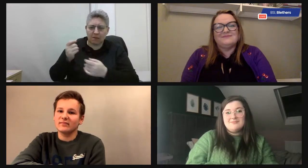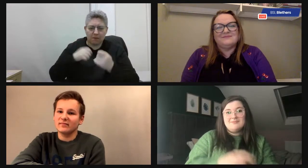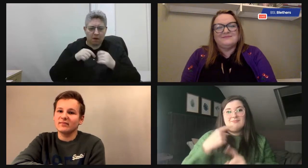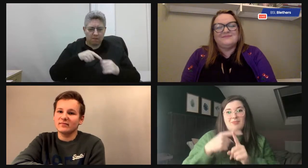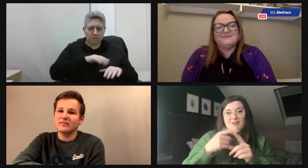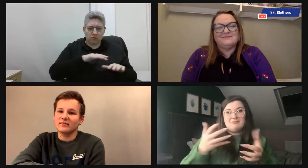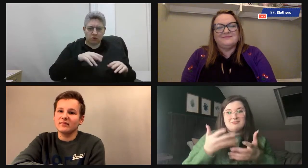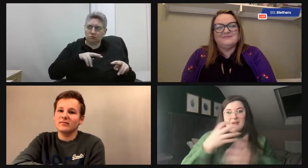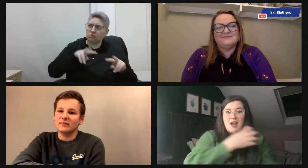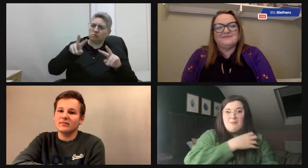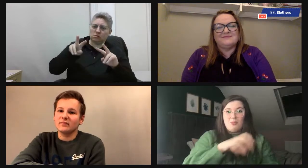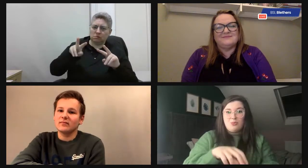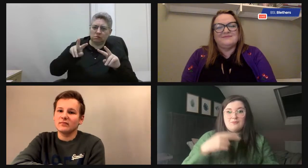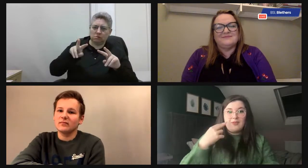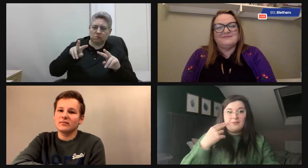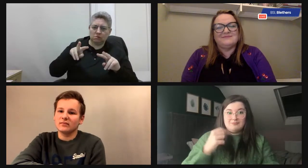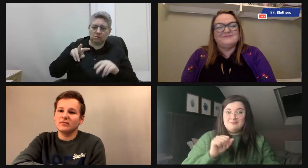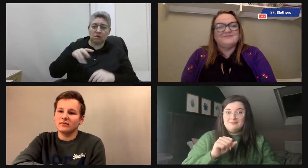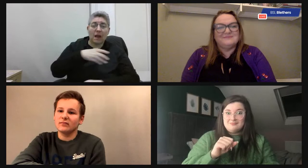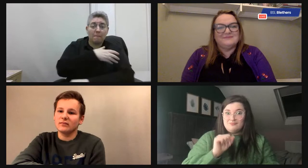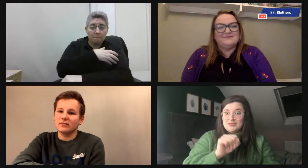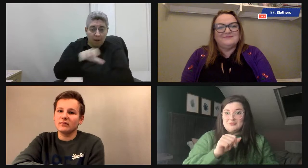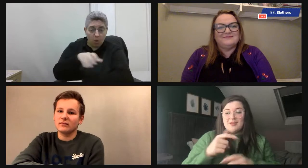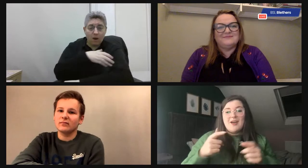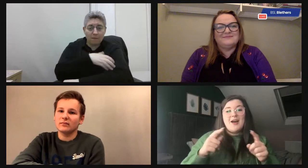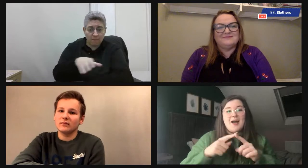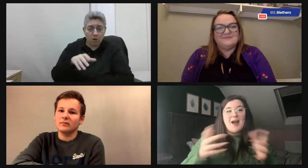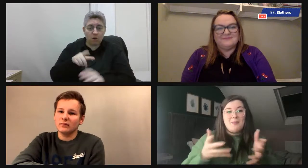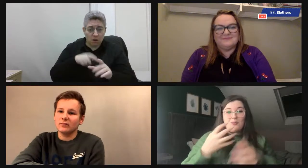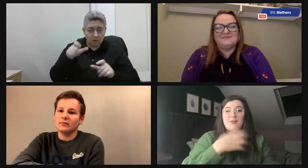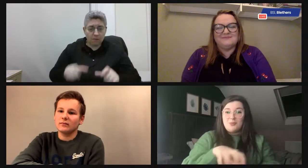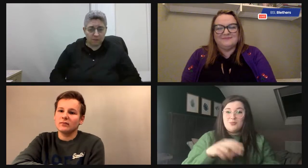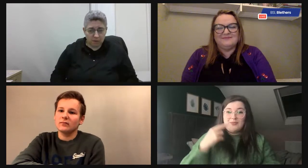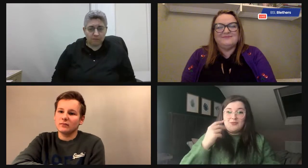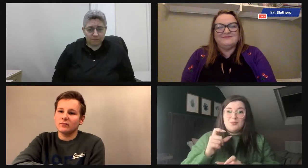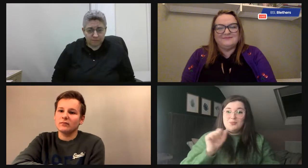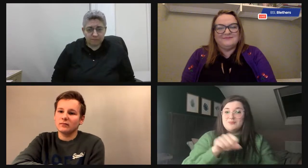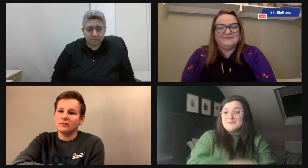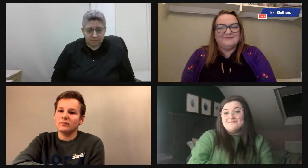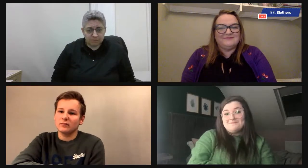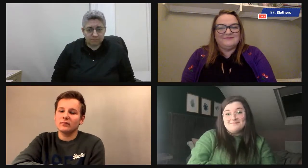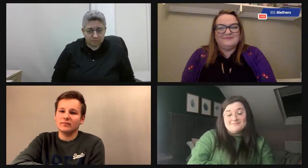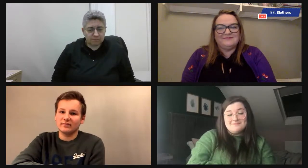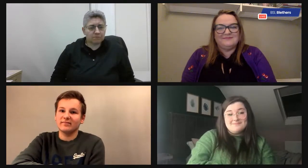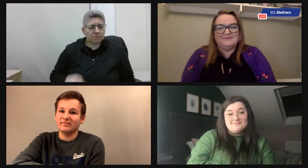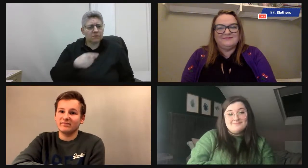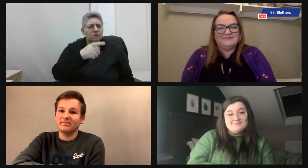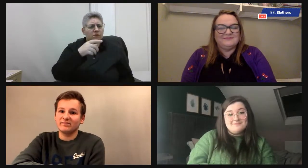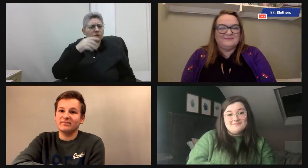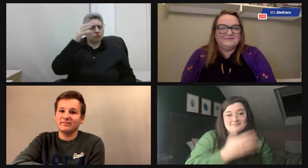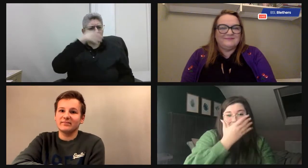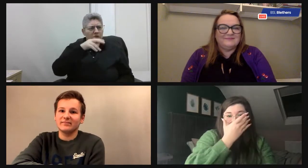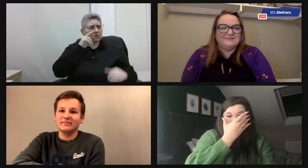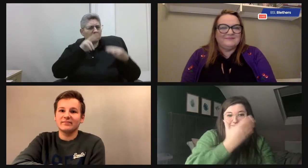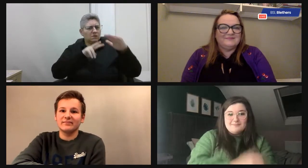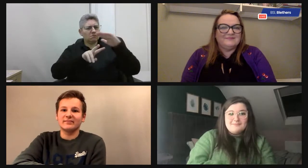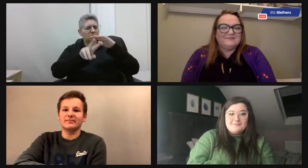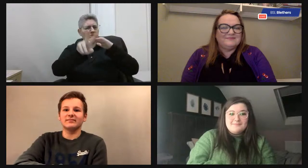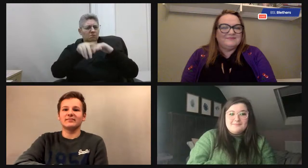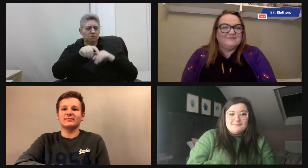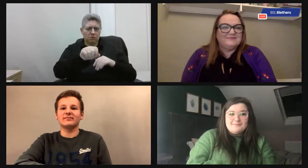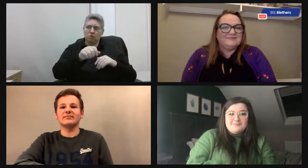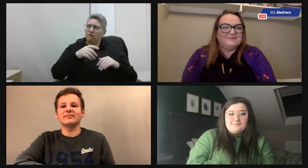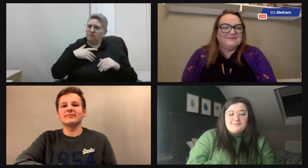generation. So more professionals coming into the field, more access. Absolutely, and it's empowerment, Avril, too.